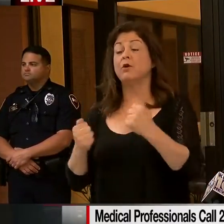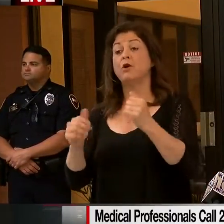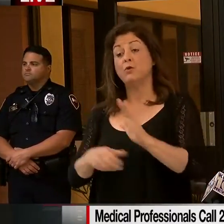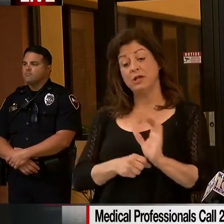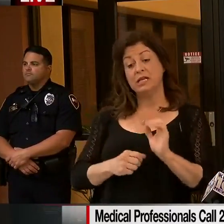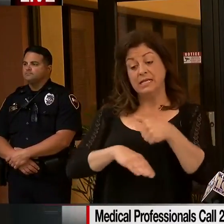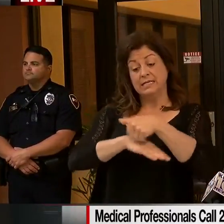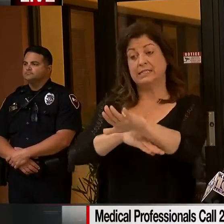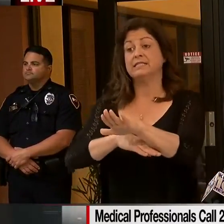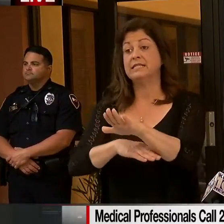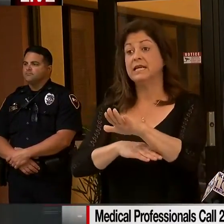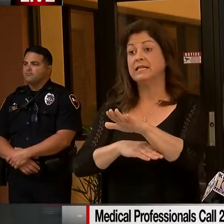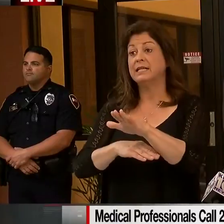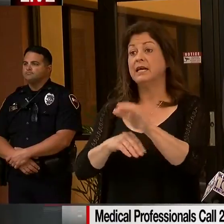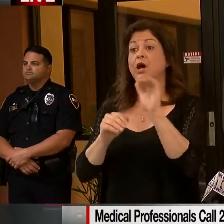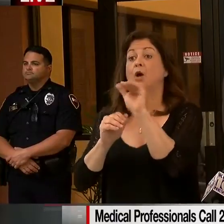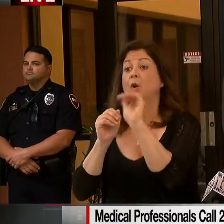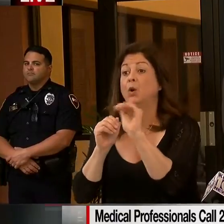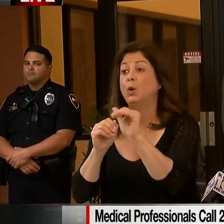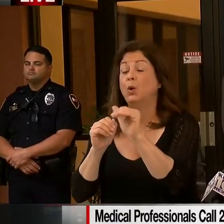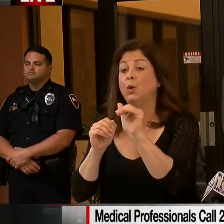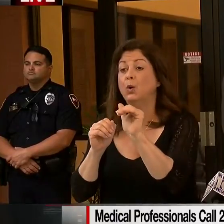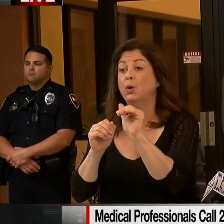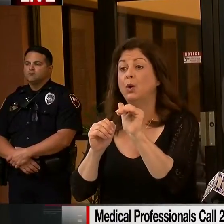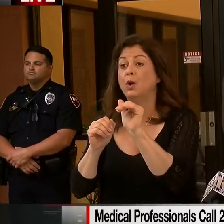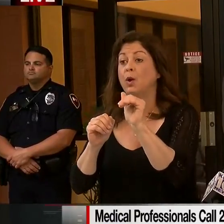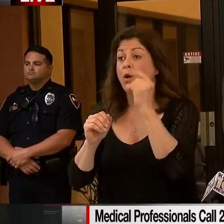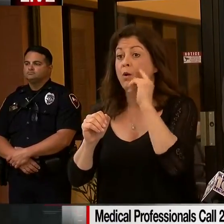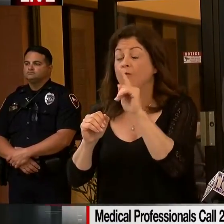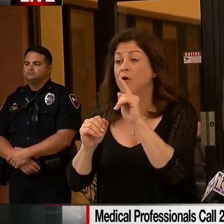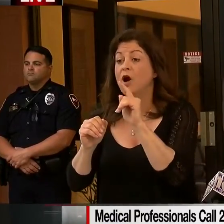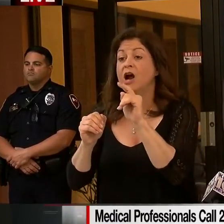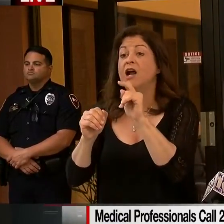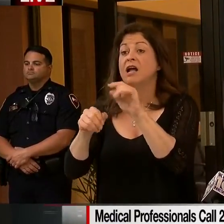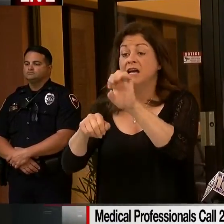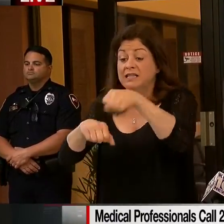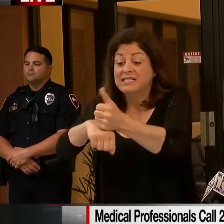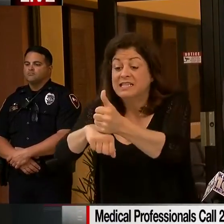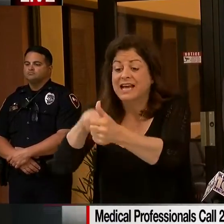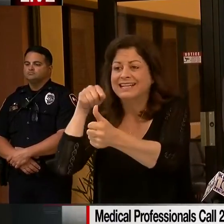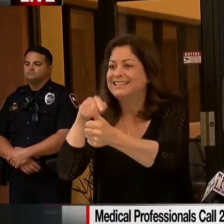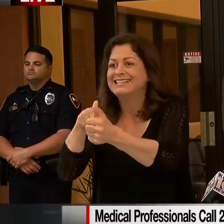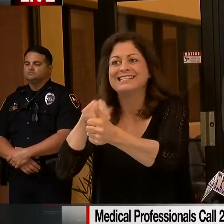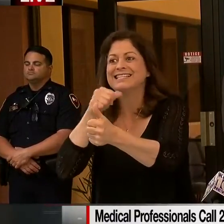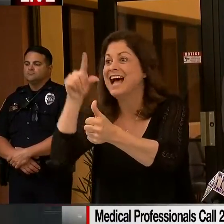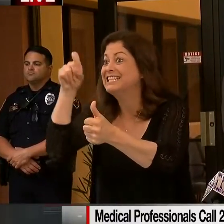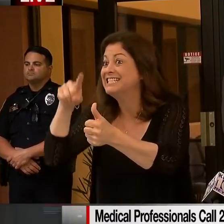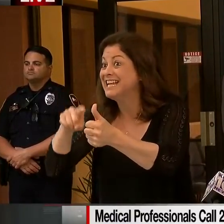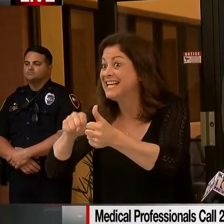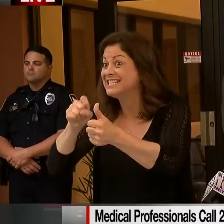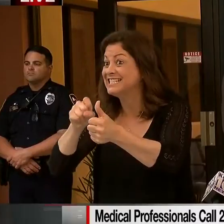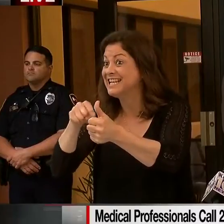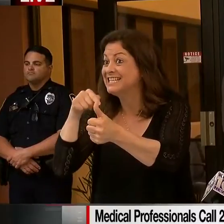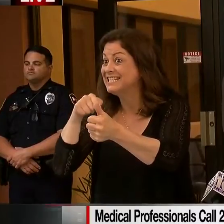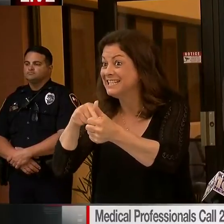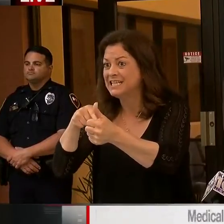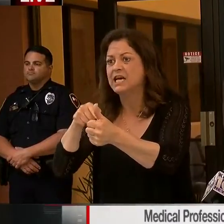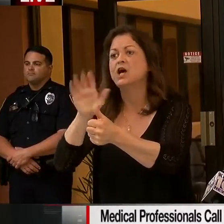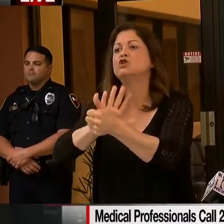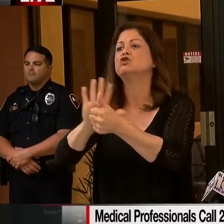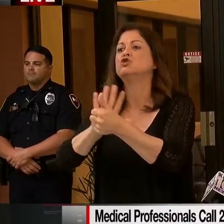the site for tomorrow. If you could please not use the word testing. This is a screening site, okay? Not a testing site, a